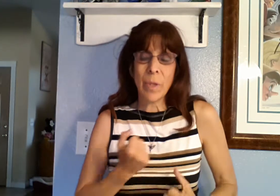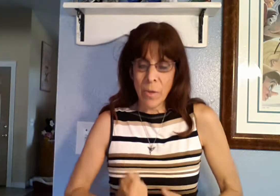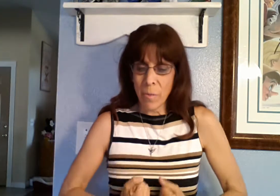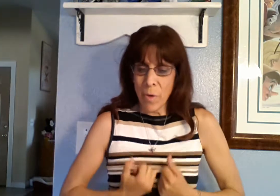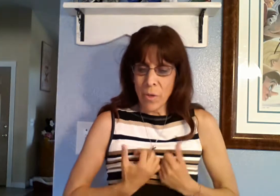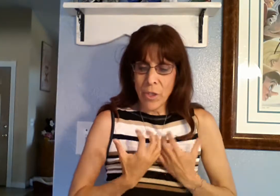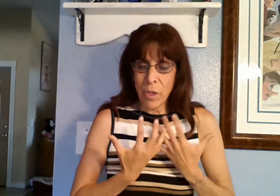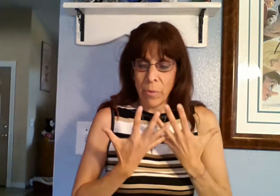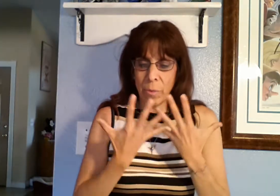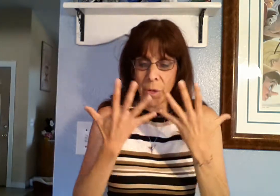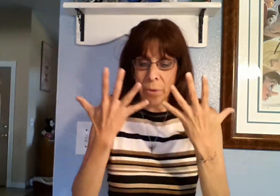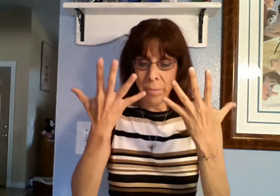go emotion through you,